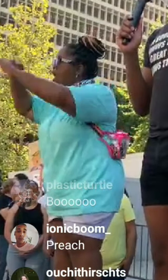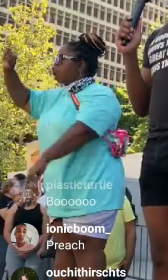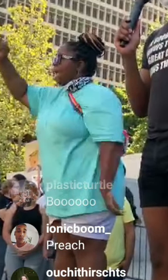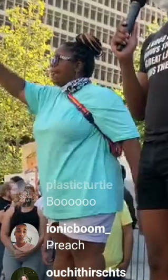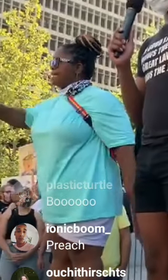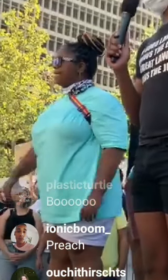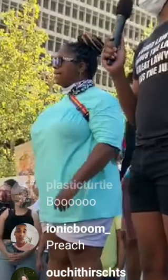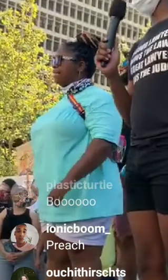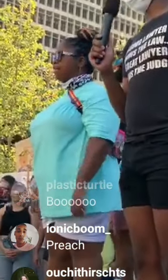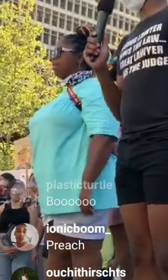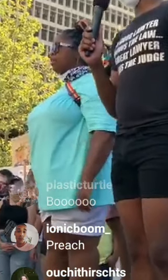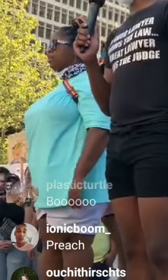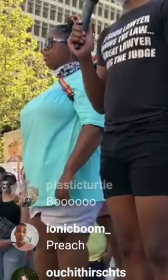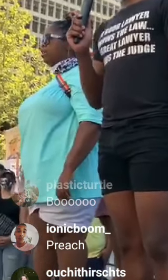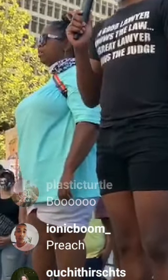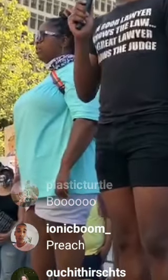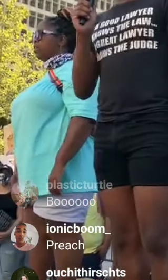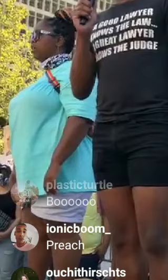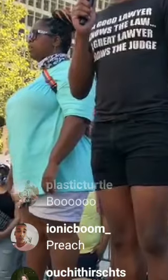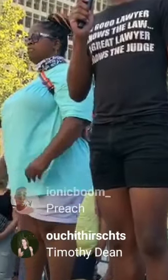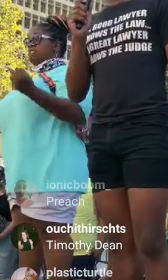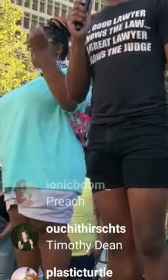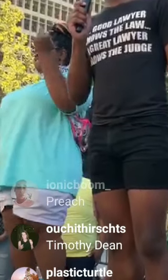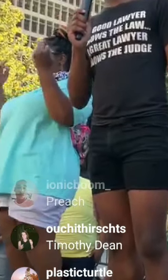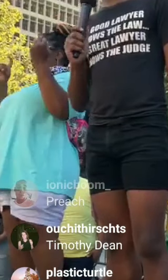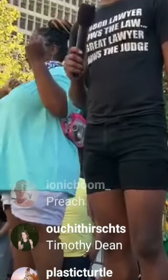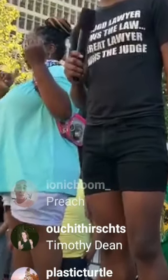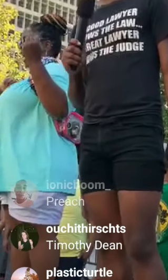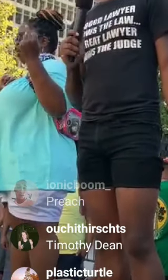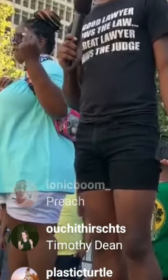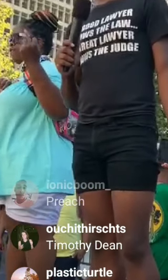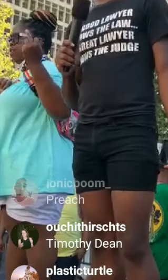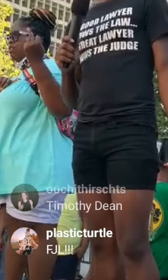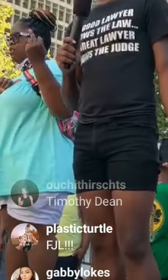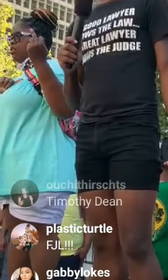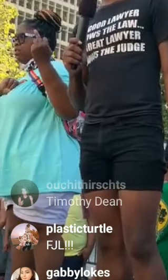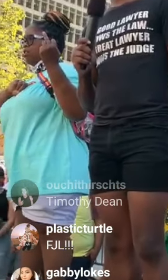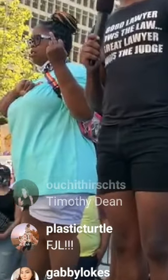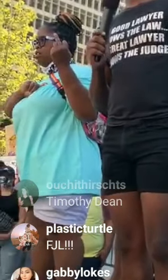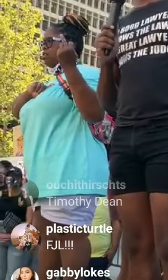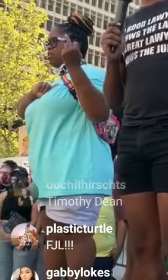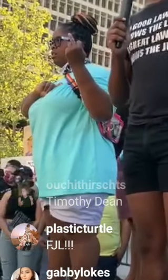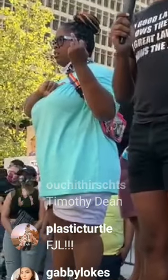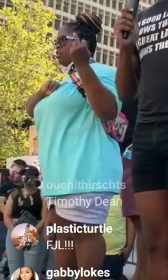Fuck Jackie Lacey. Fuck Jackie Lacey. And fuck the sheriffs. Fuck the sheriffs.